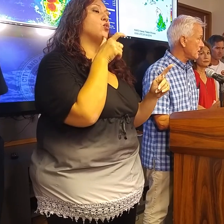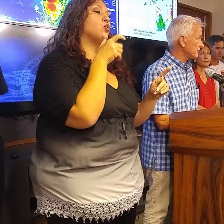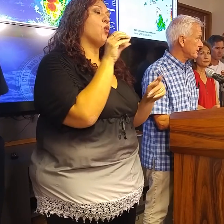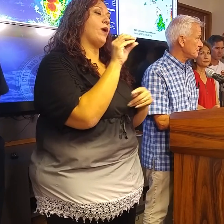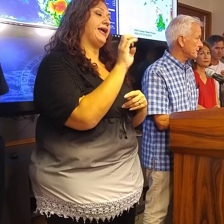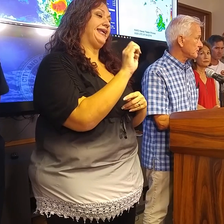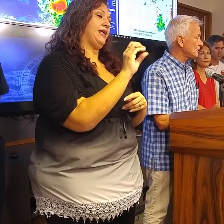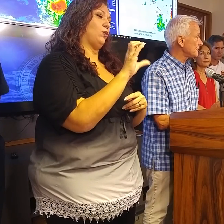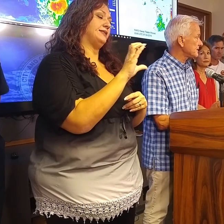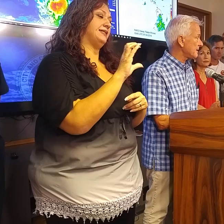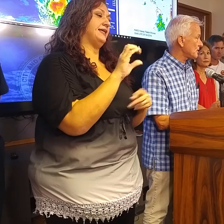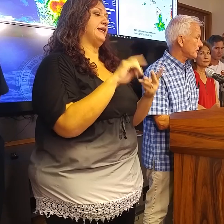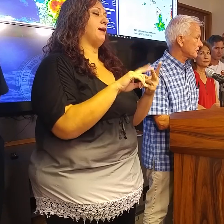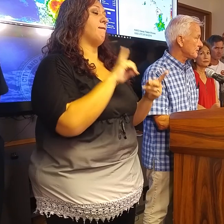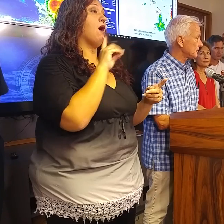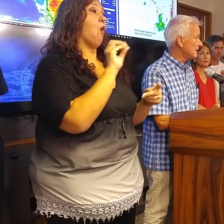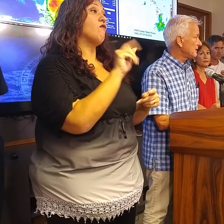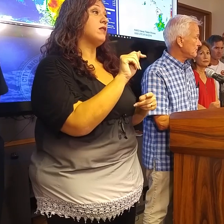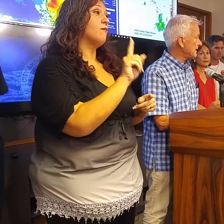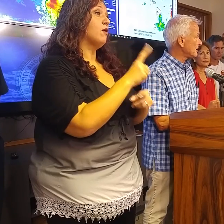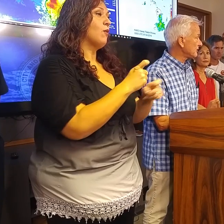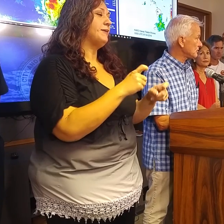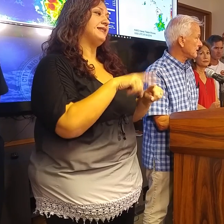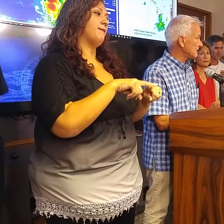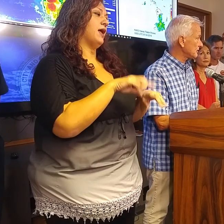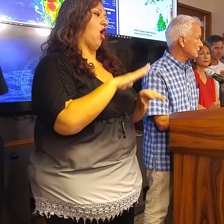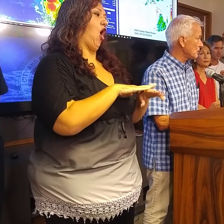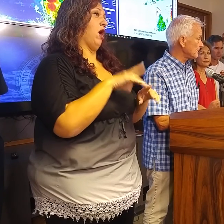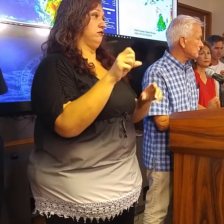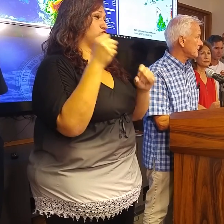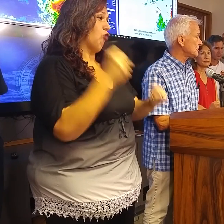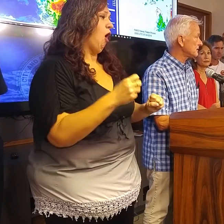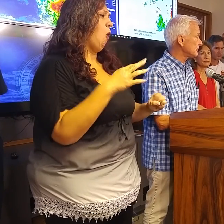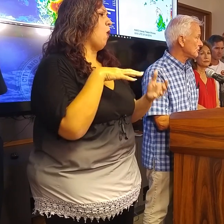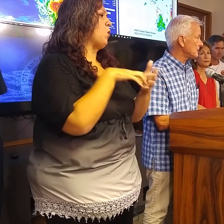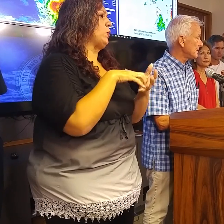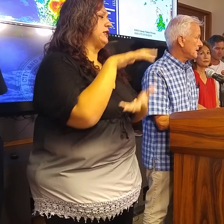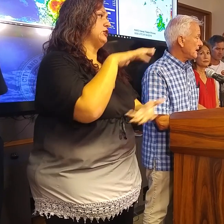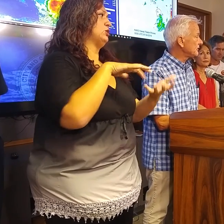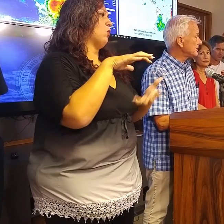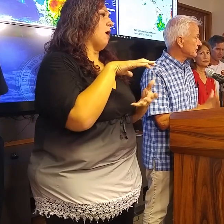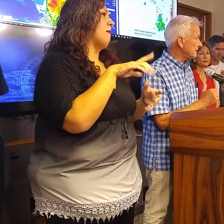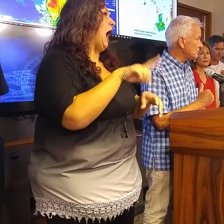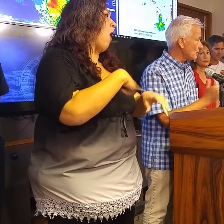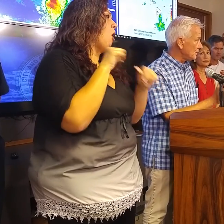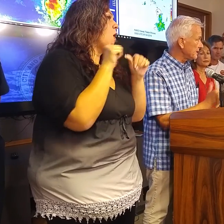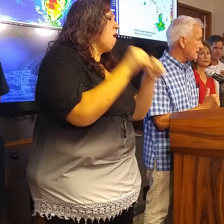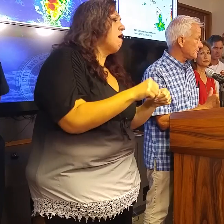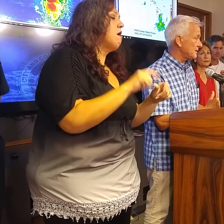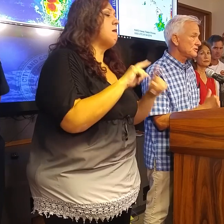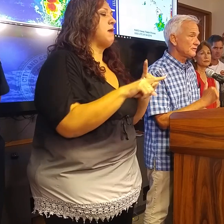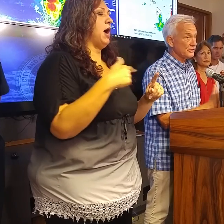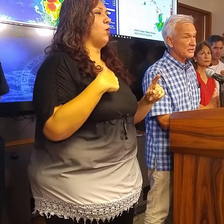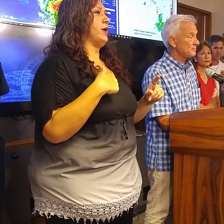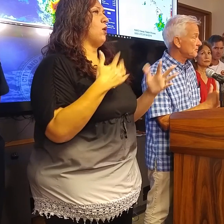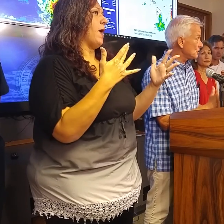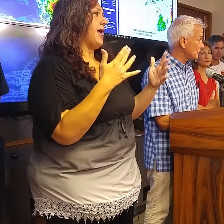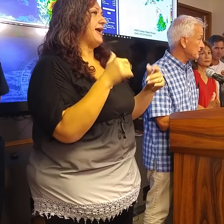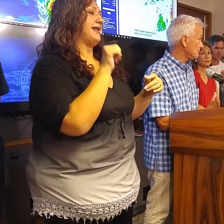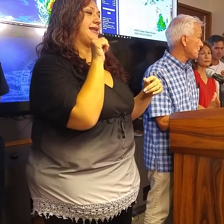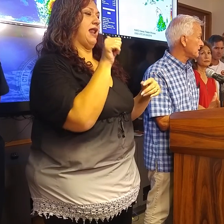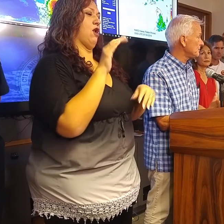overtime costs there. But the real overtime cost comes depending on the strength of the storm, the duration of the storm. As you can see, we're holding off from issuing, for